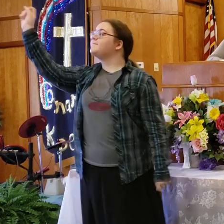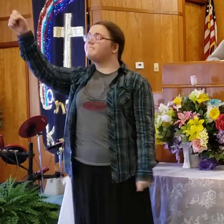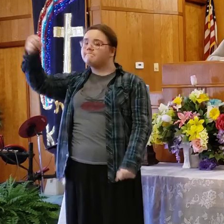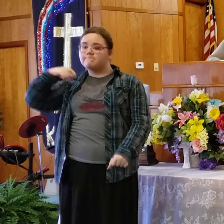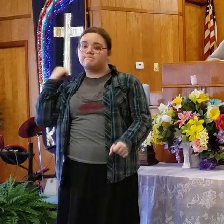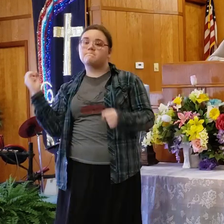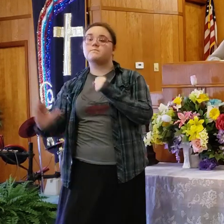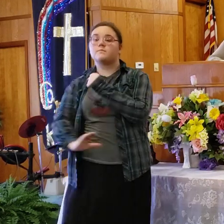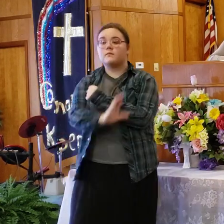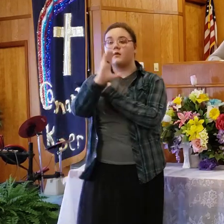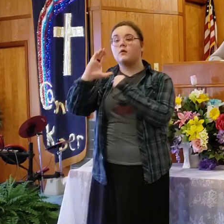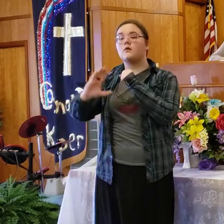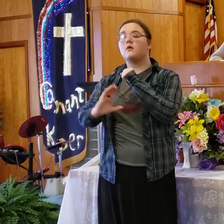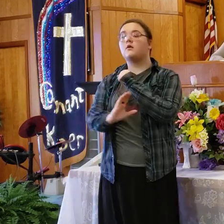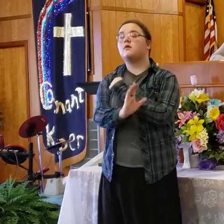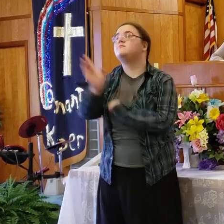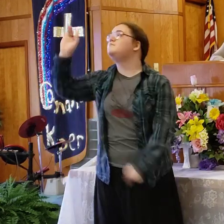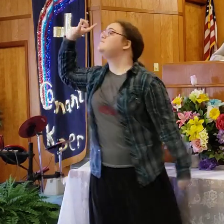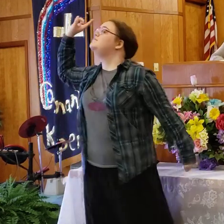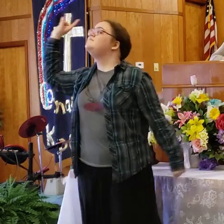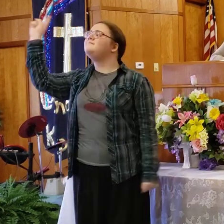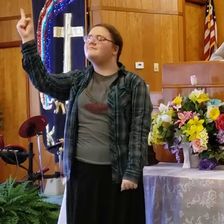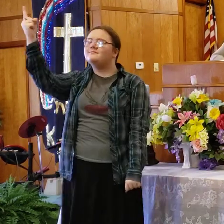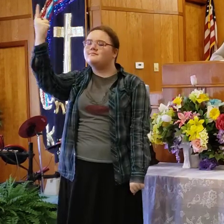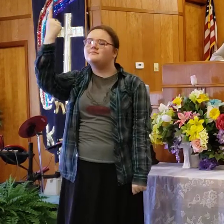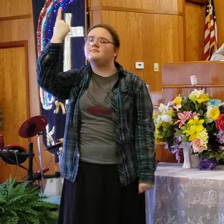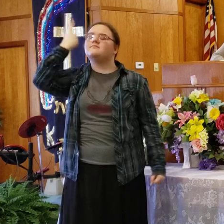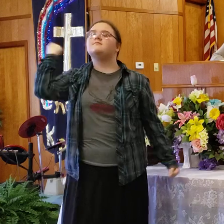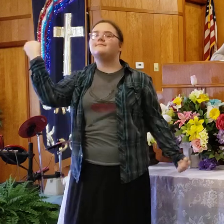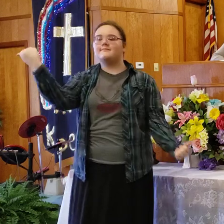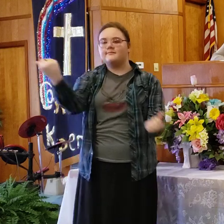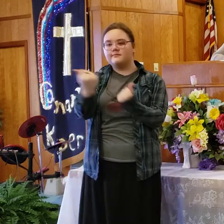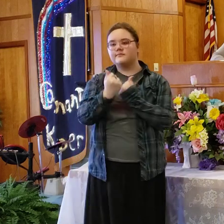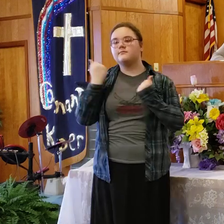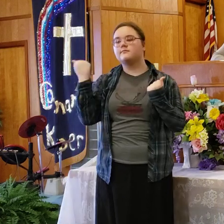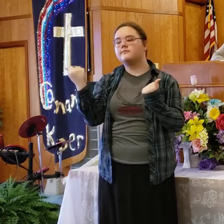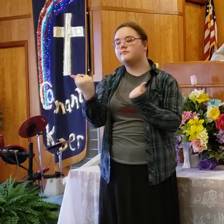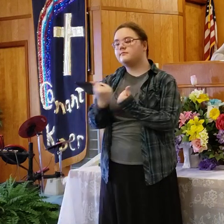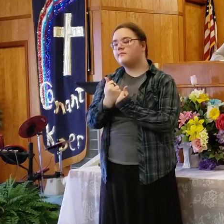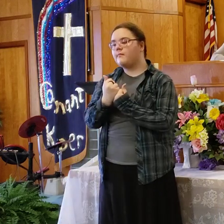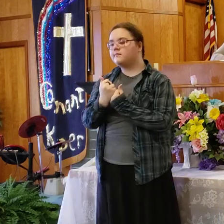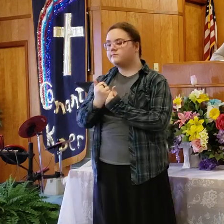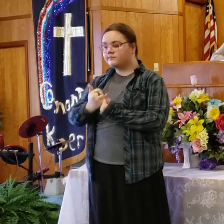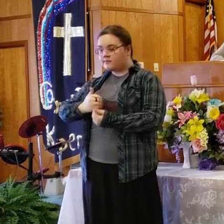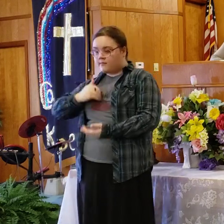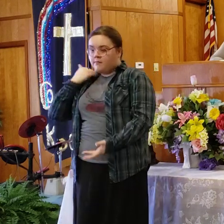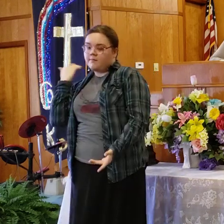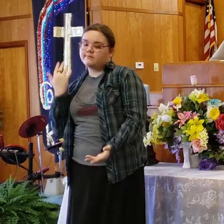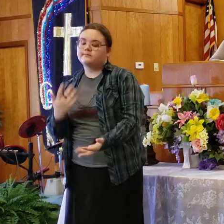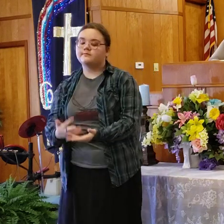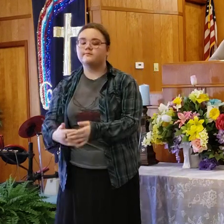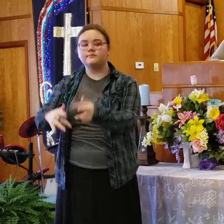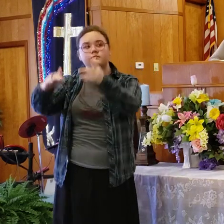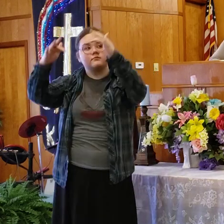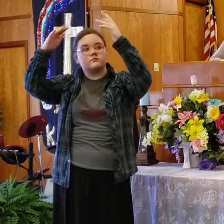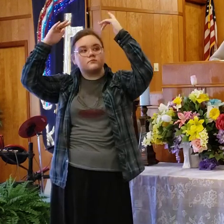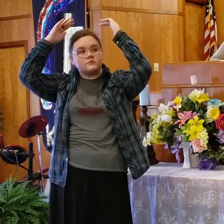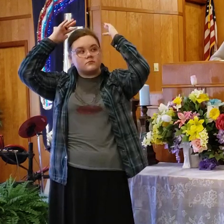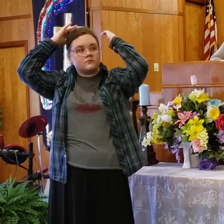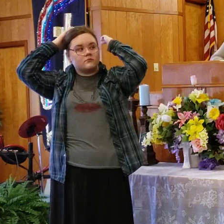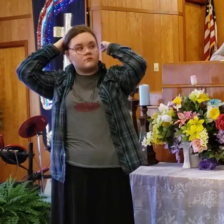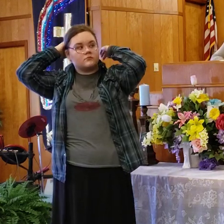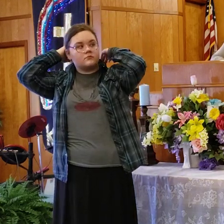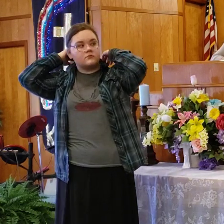You alone are the anchor, and my sails